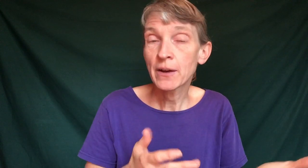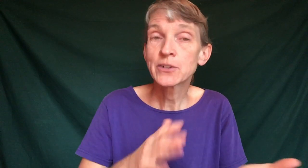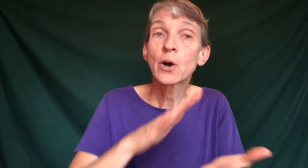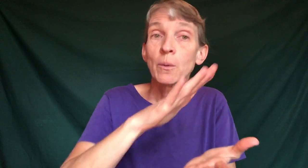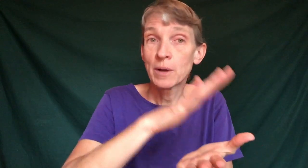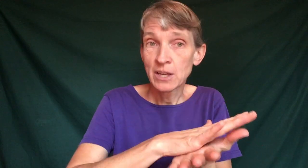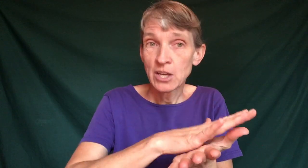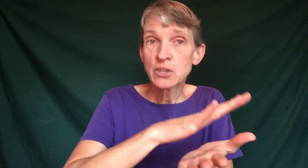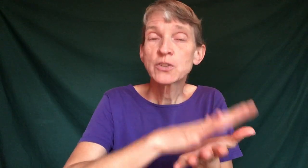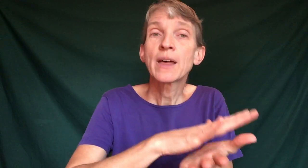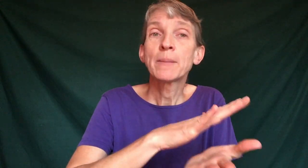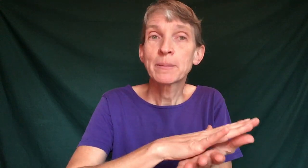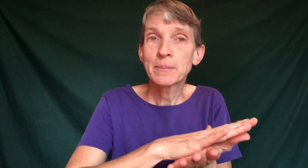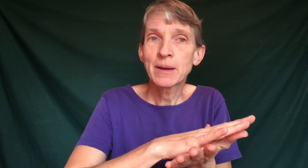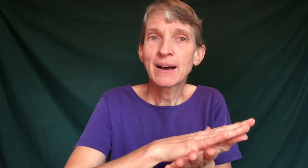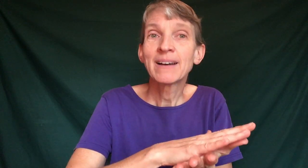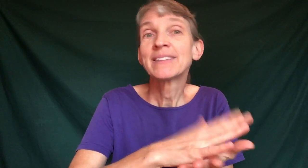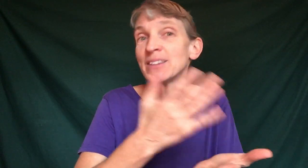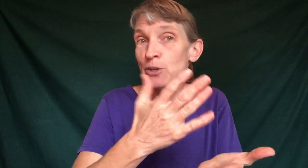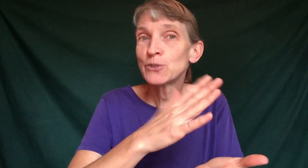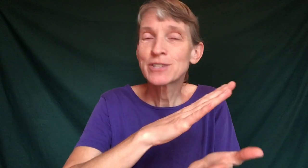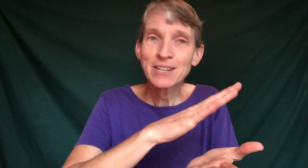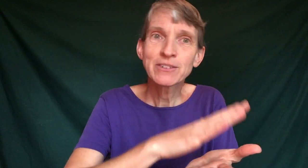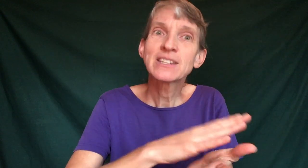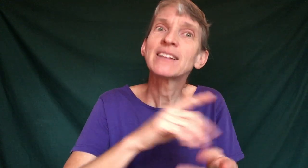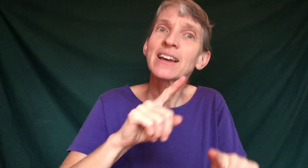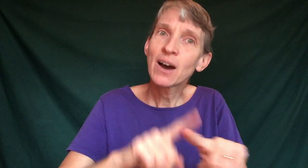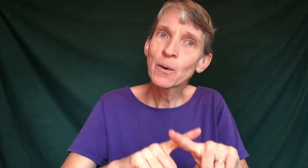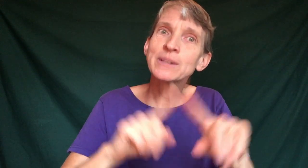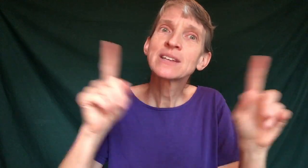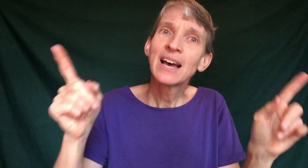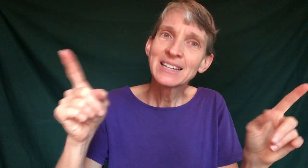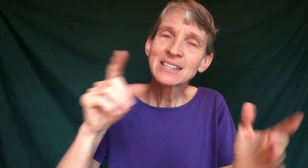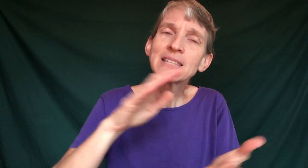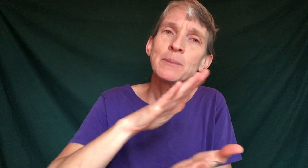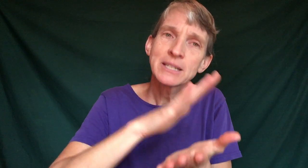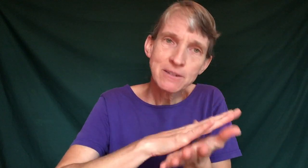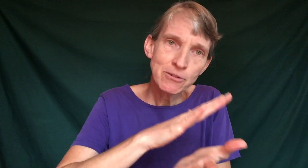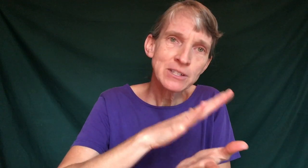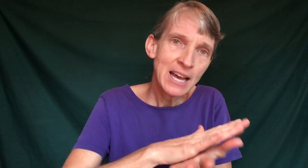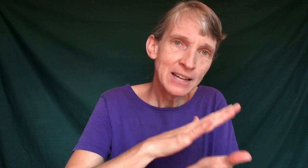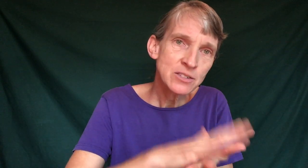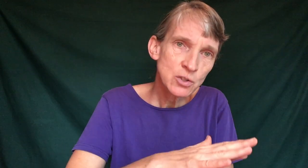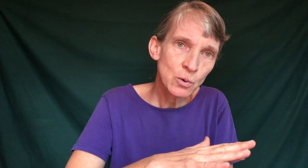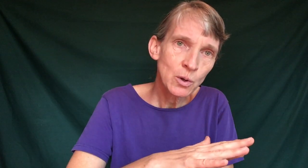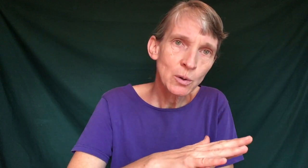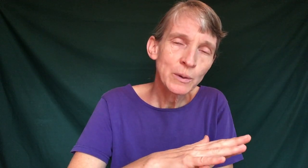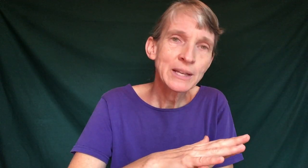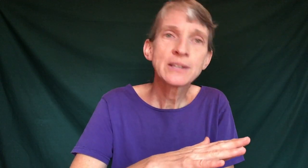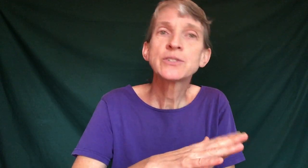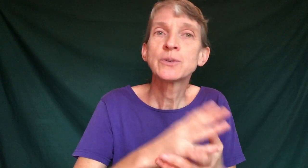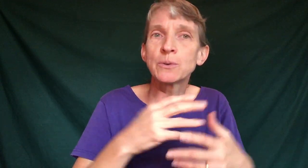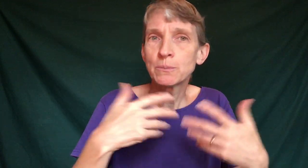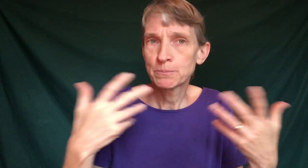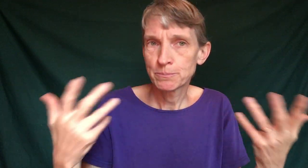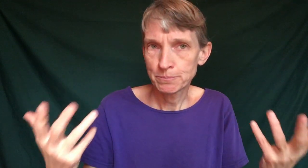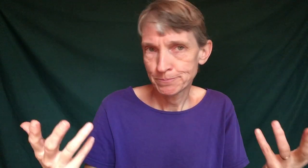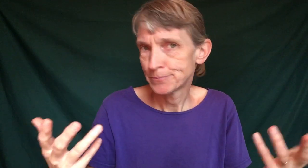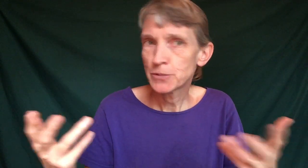at home. So that might, you can use the different sign like, oh, it's a little bit different at school. We need to do